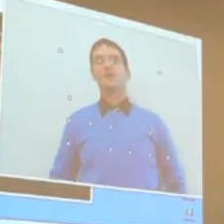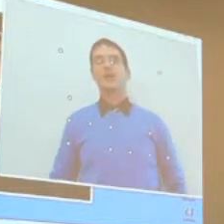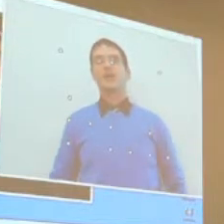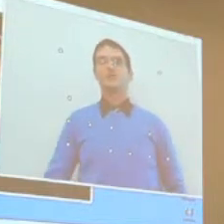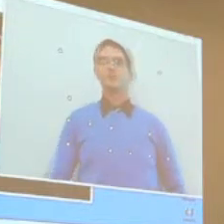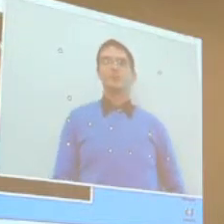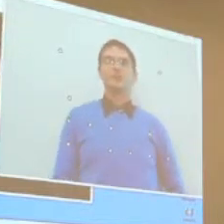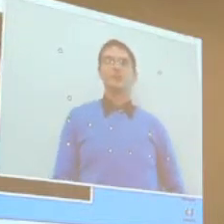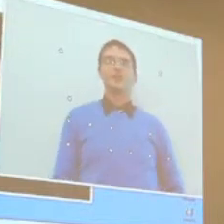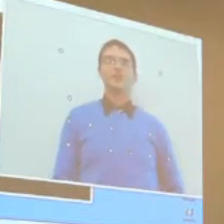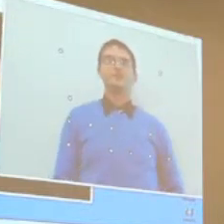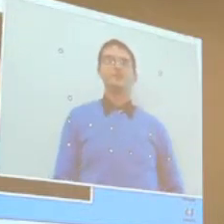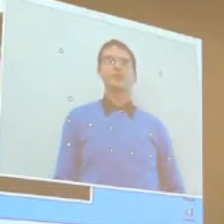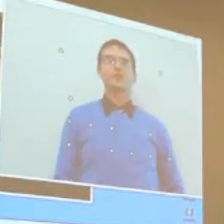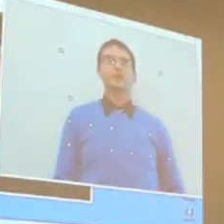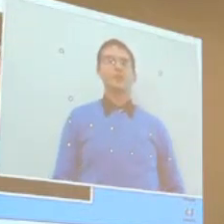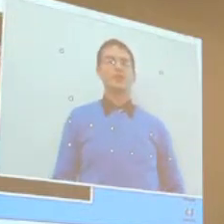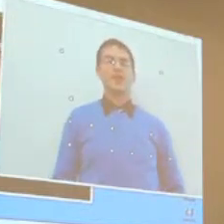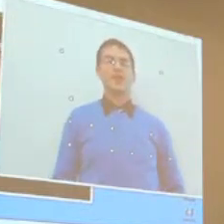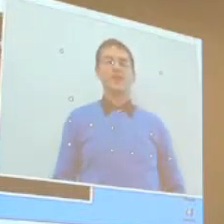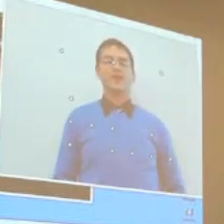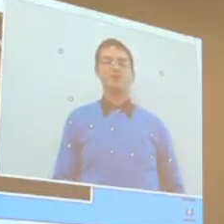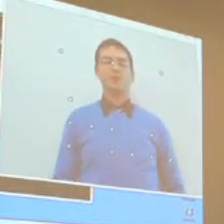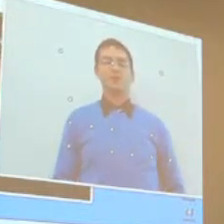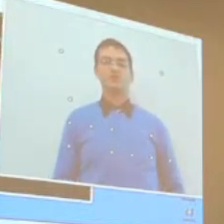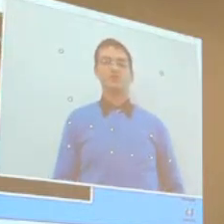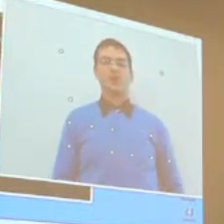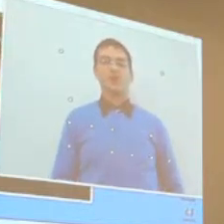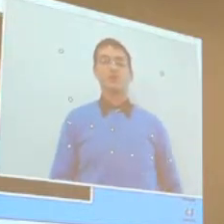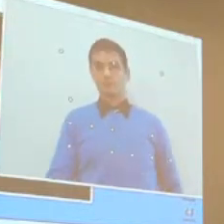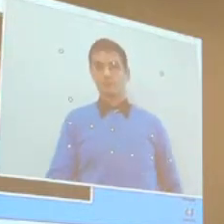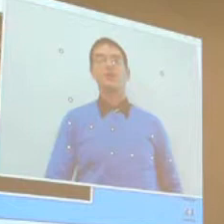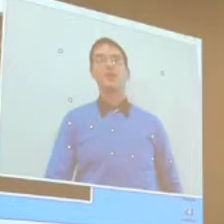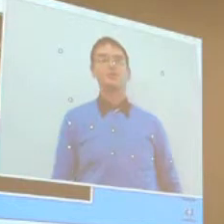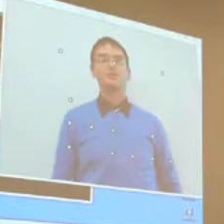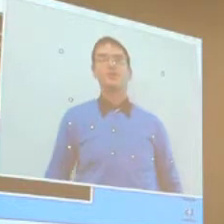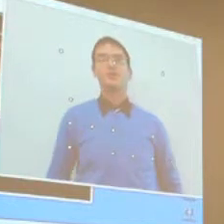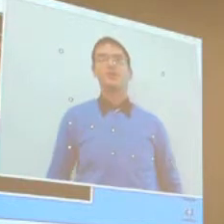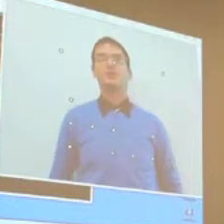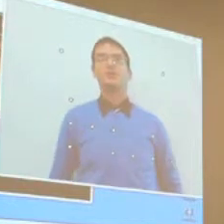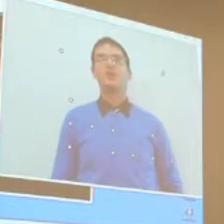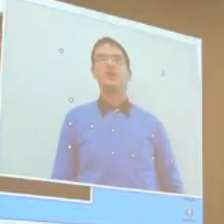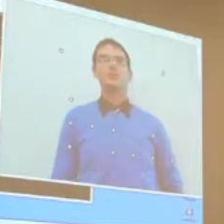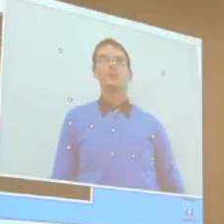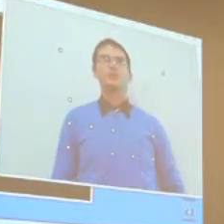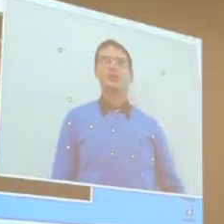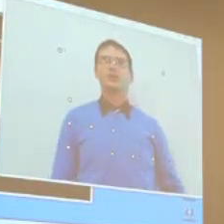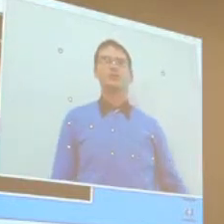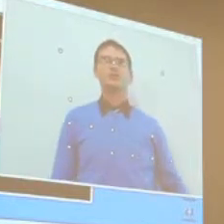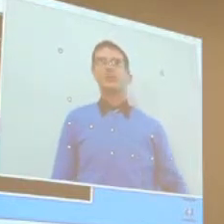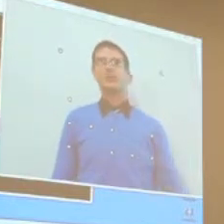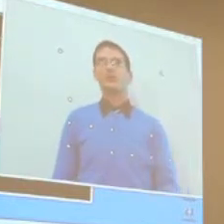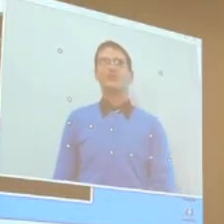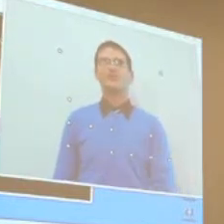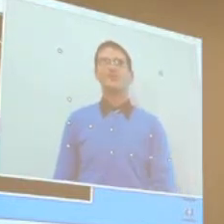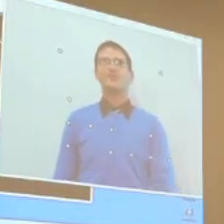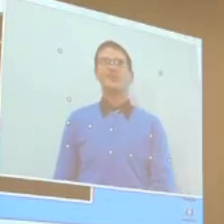probability models we're going to get results that are sometimes a bit strange but if you start inserting your own words into things here